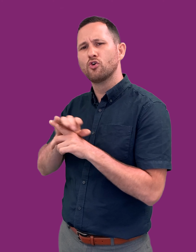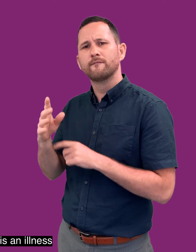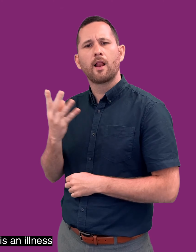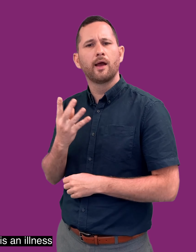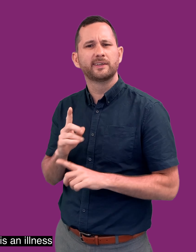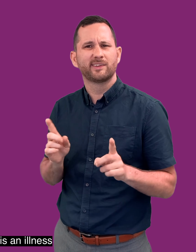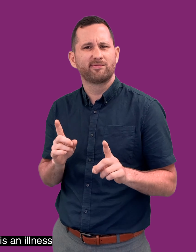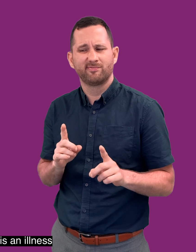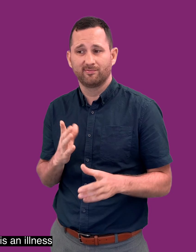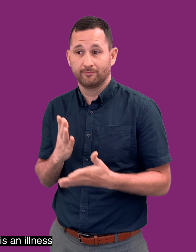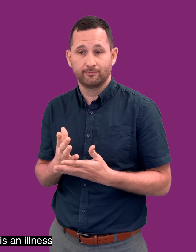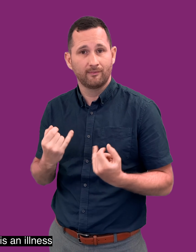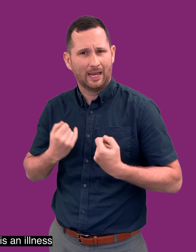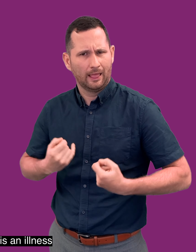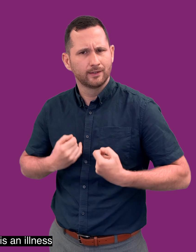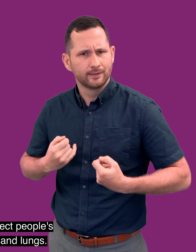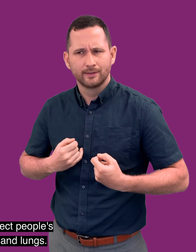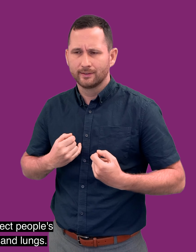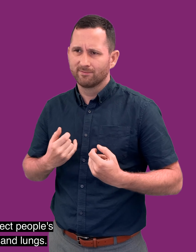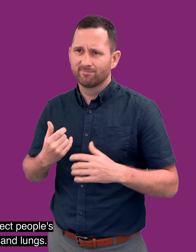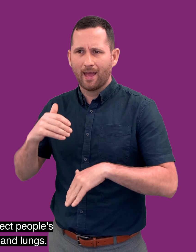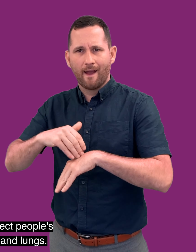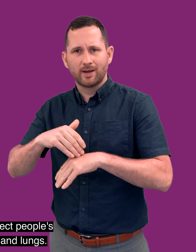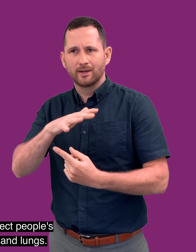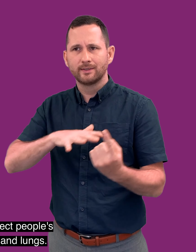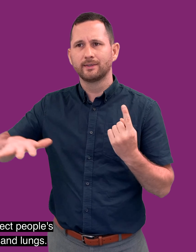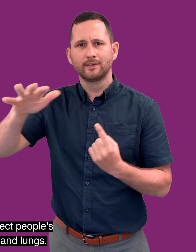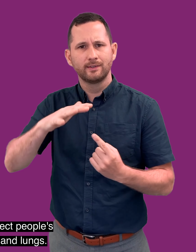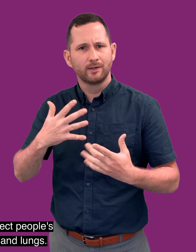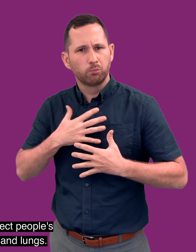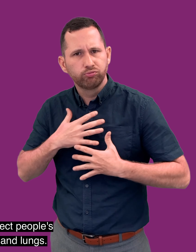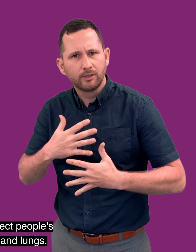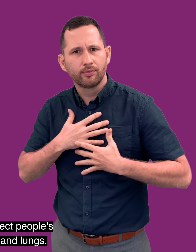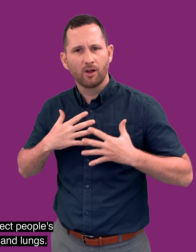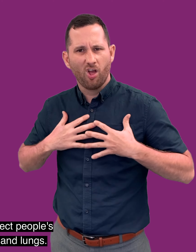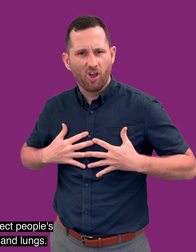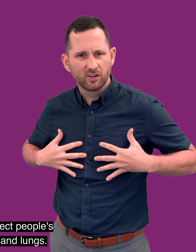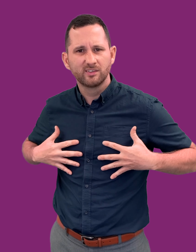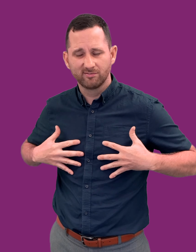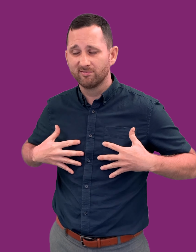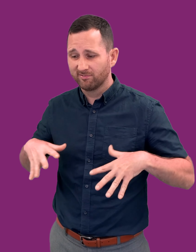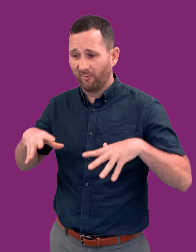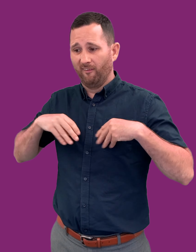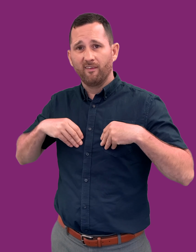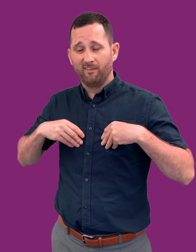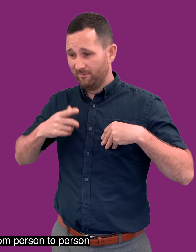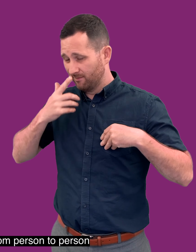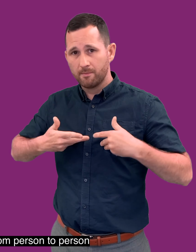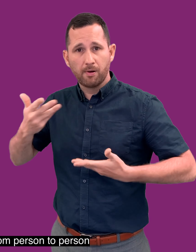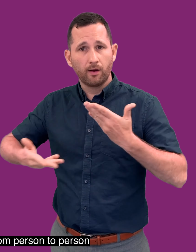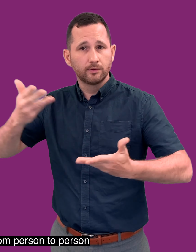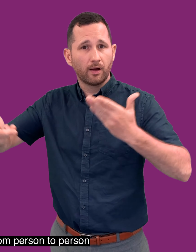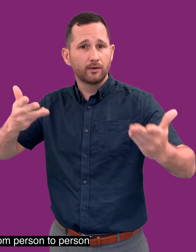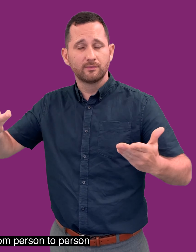COVID-19 is an illness that can affect people's breathing and lungs. It can be passed from person